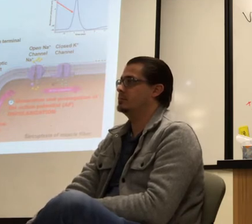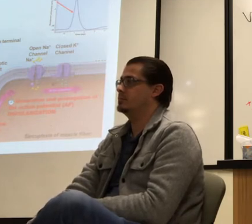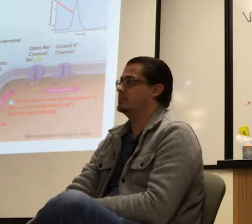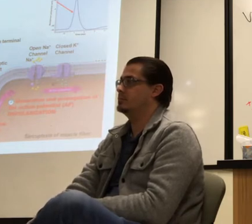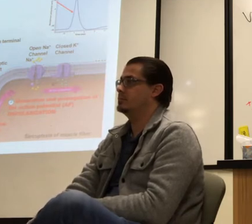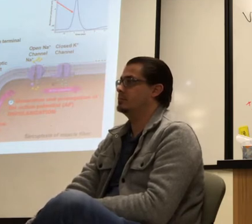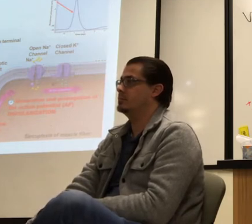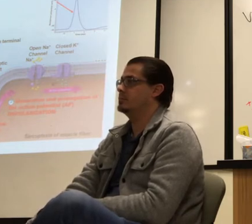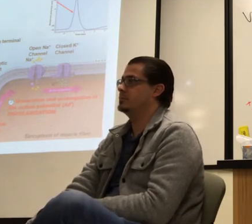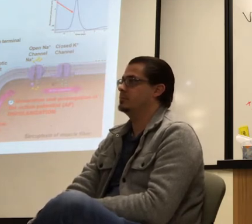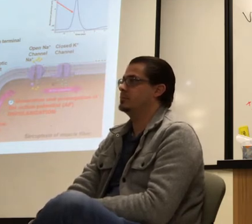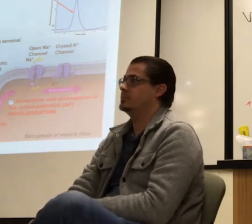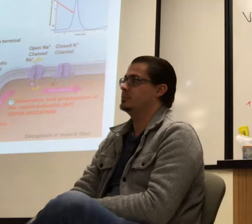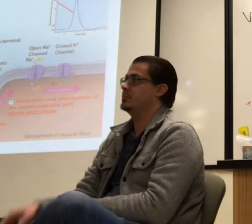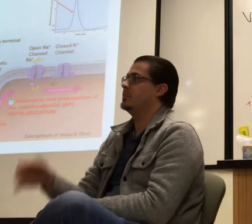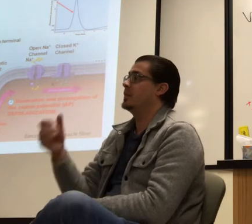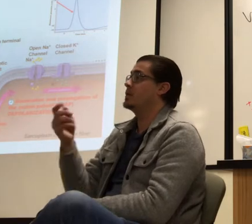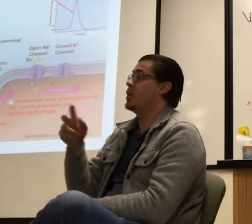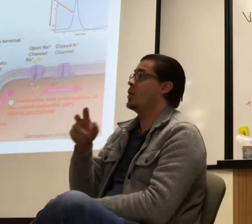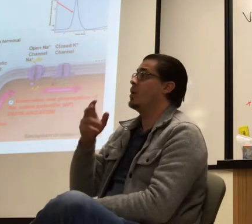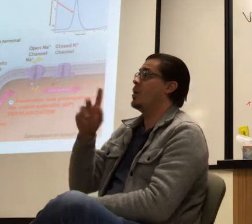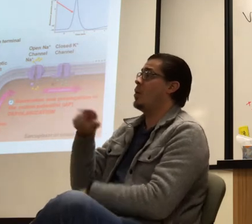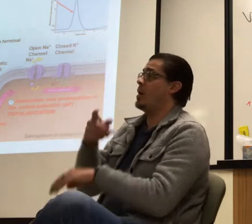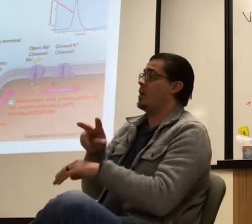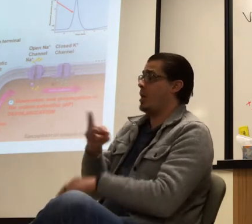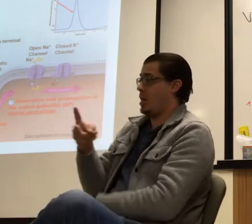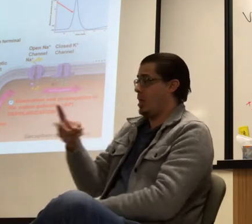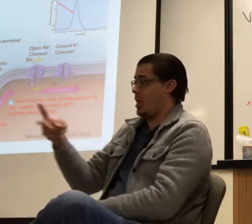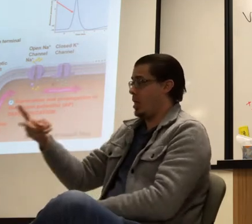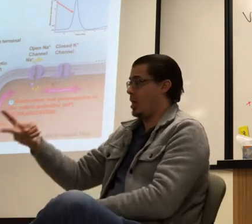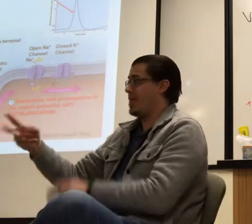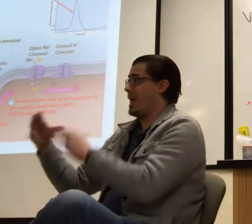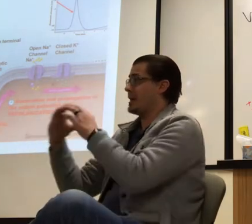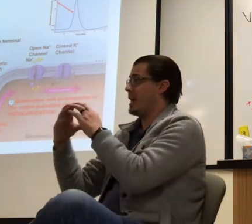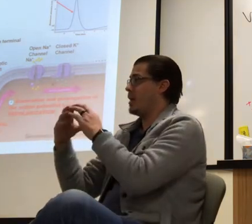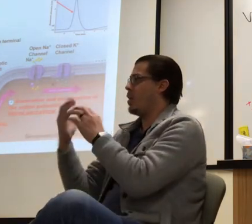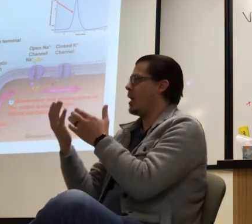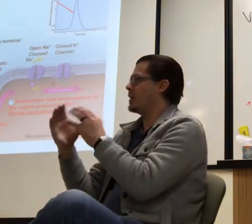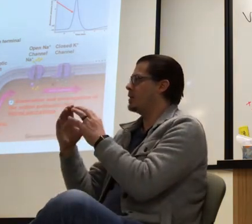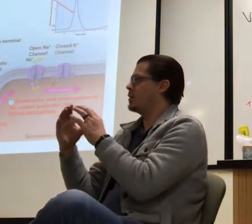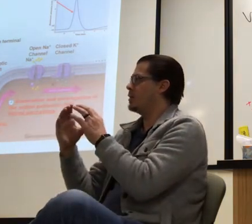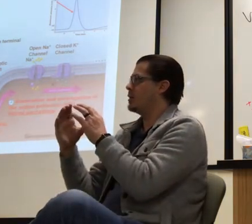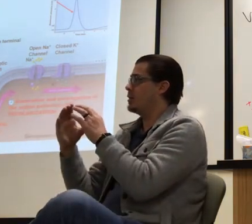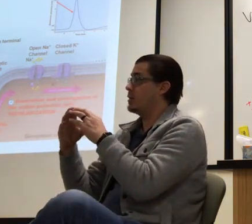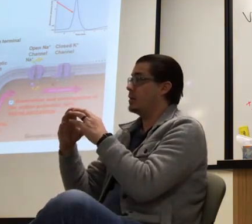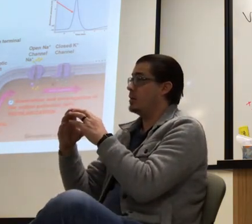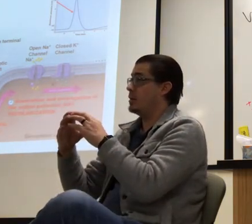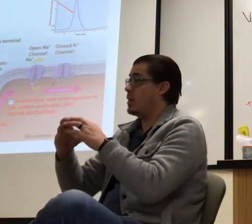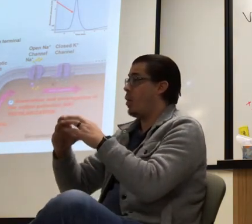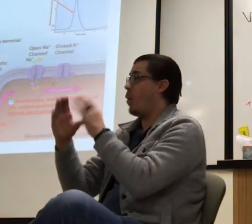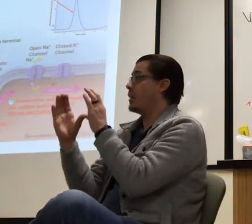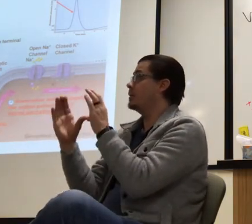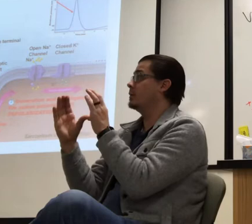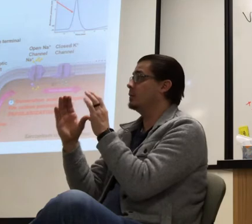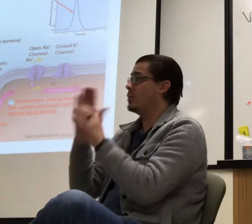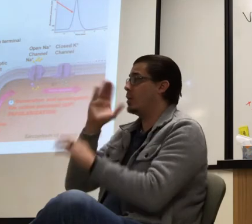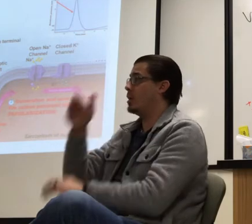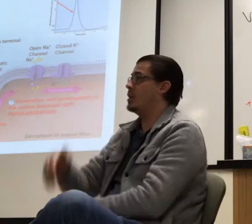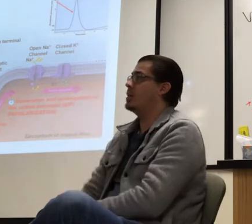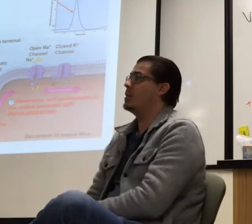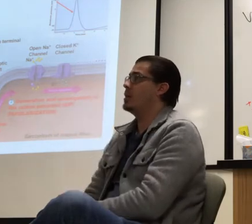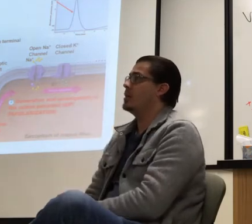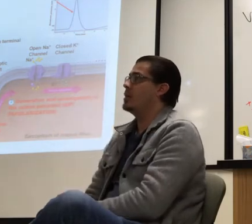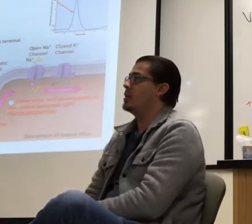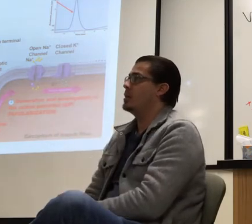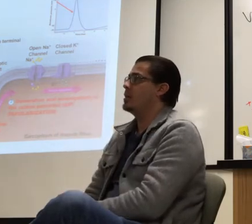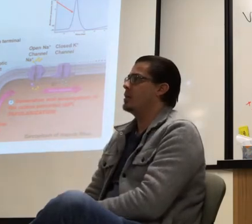So what's going to happen to the gate? This is going to be repulsed. It's going to open the gate. Okay, I don't